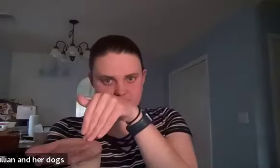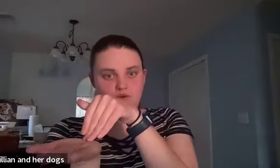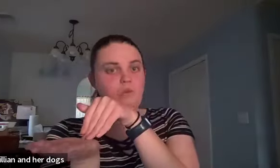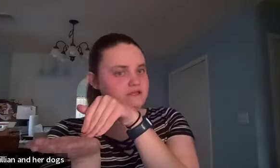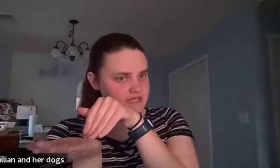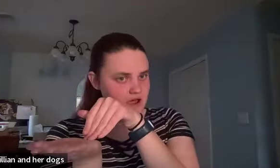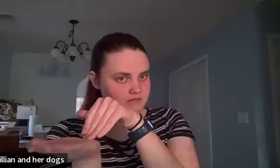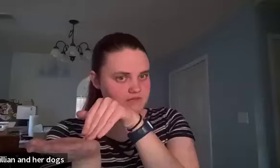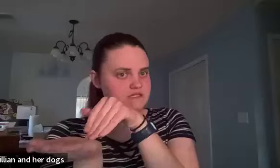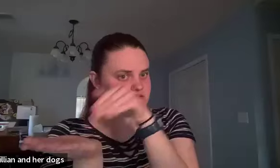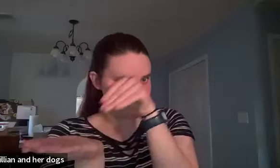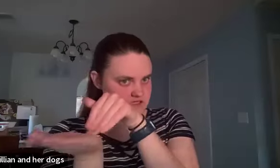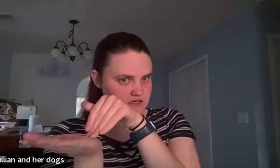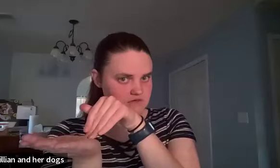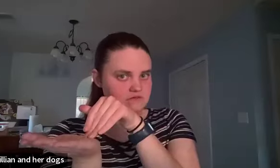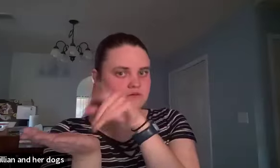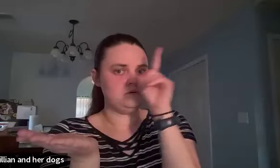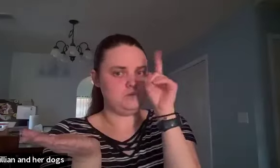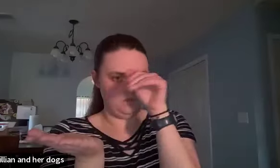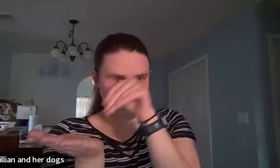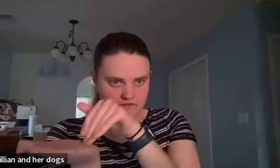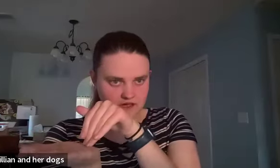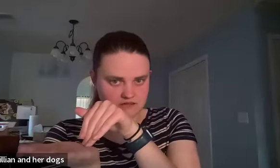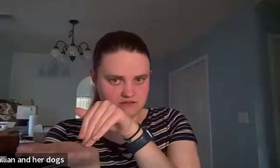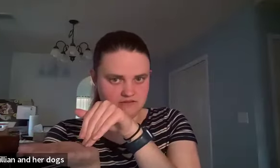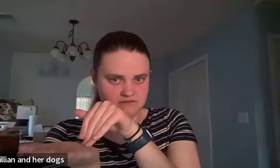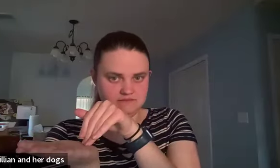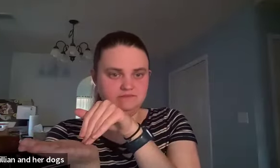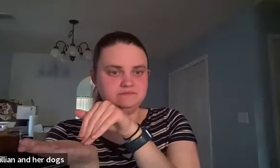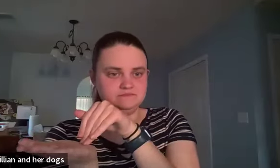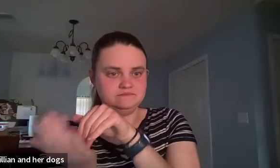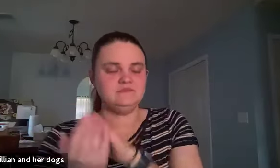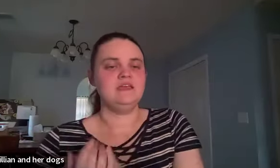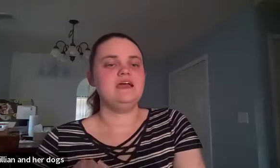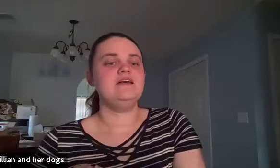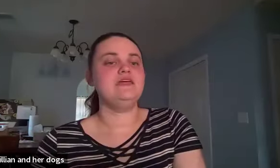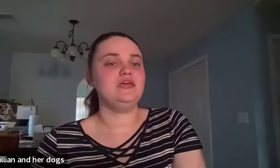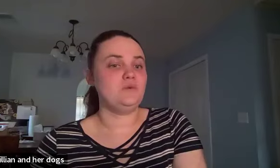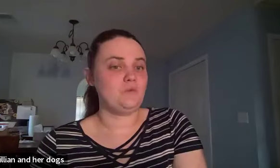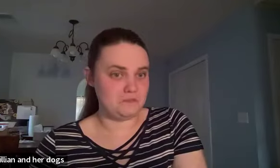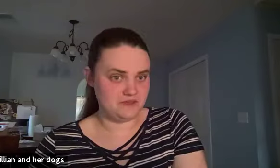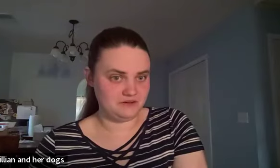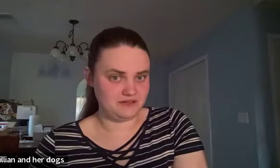1,000. So one tap is 1,000 again. 1,000. And then 1